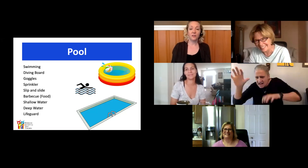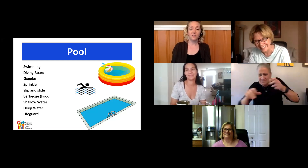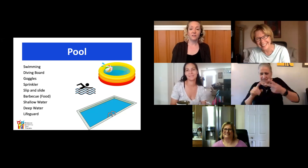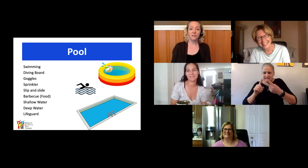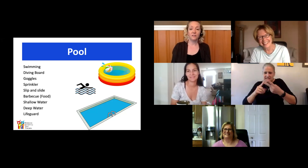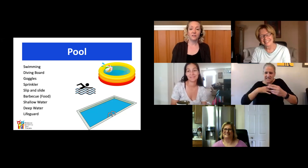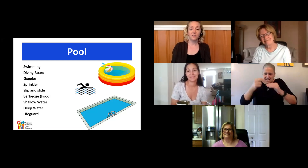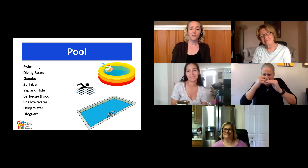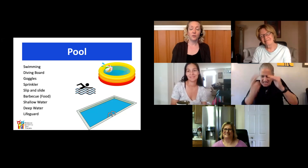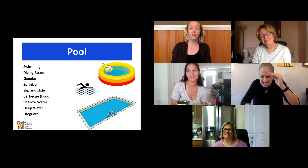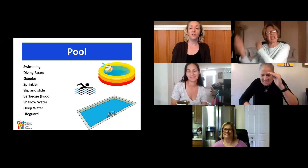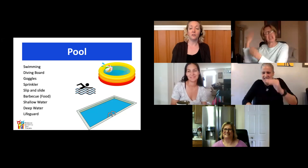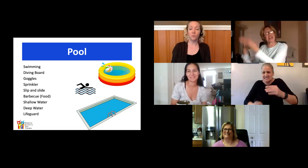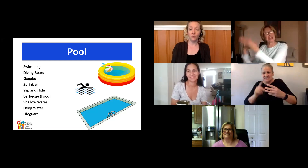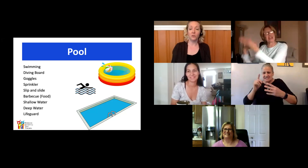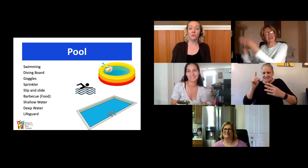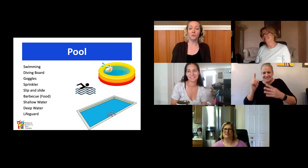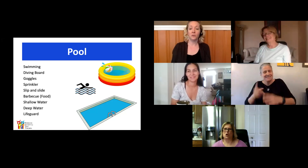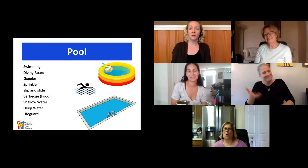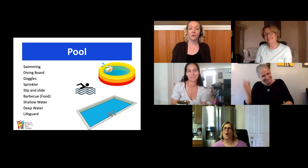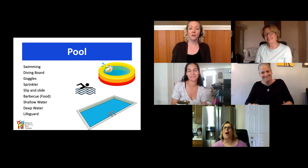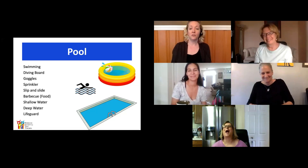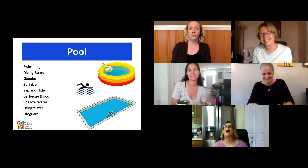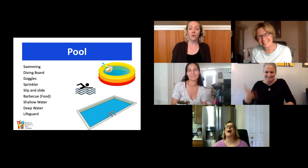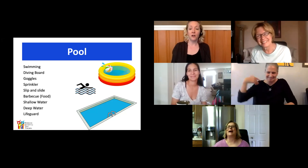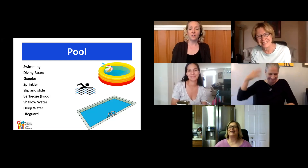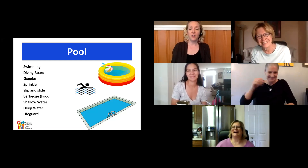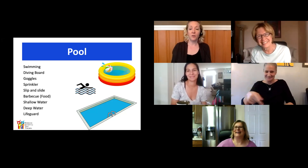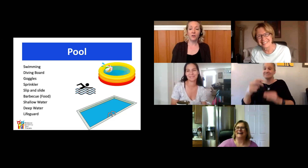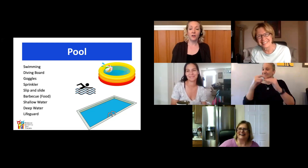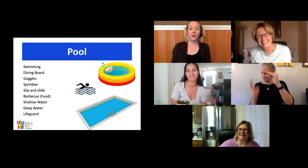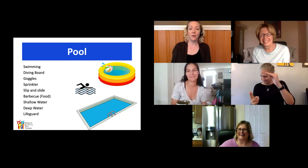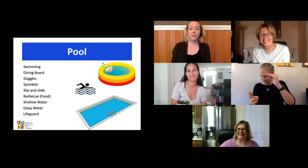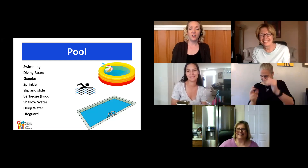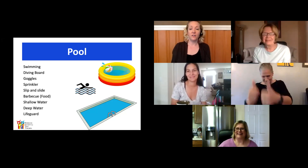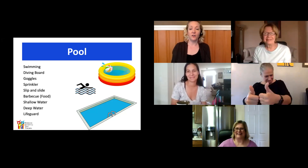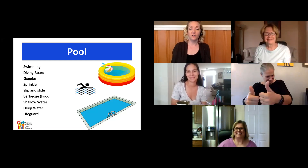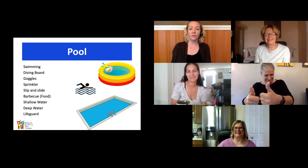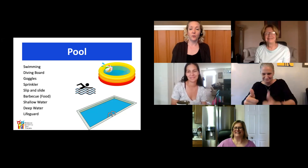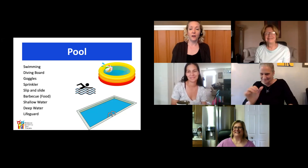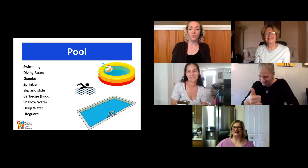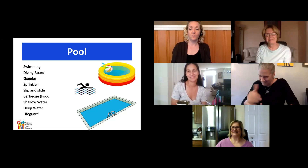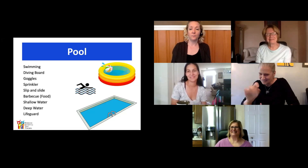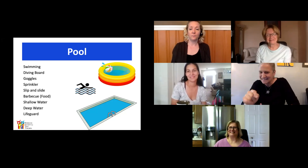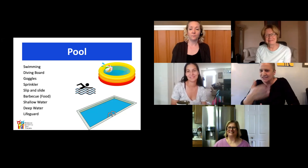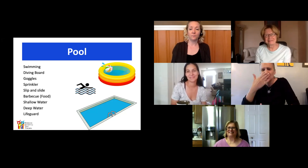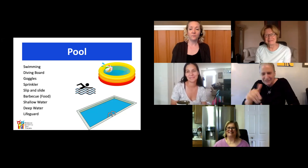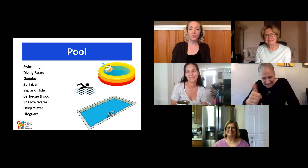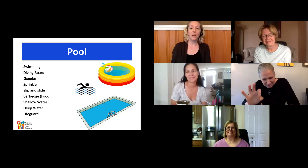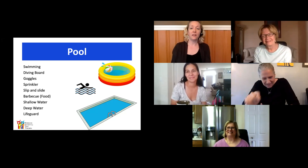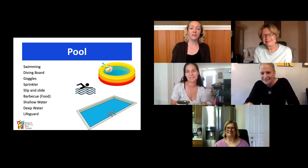Whoa. A rock climber and now a diver. Wow. Back in the day, but still very good. Very